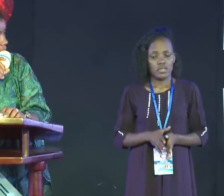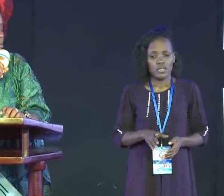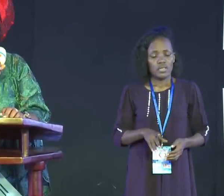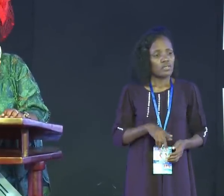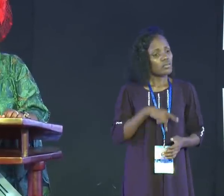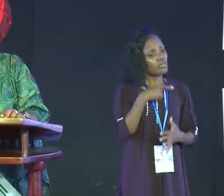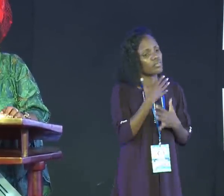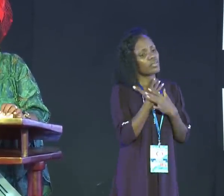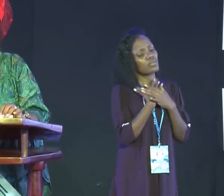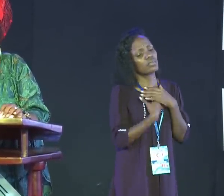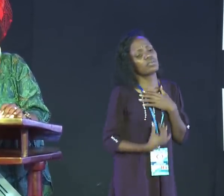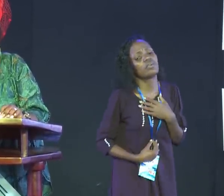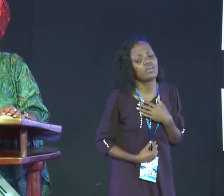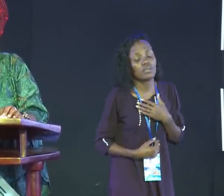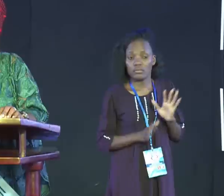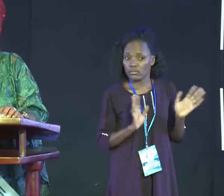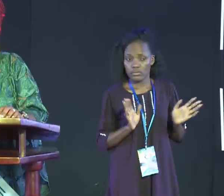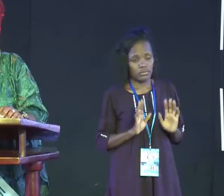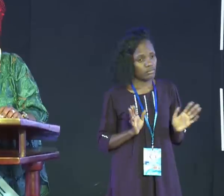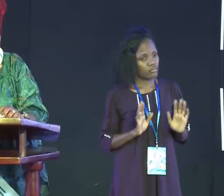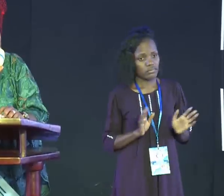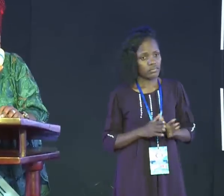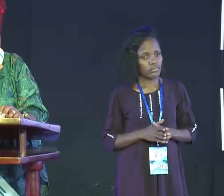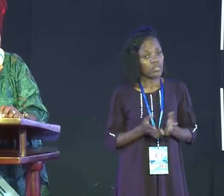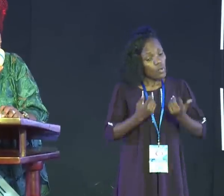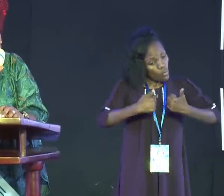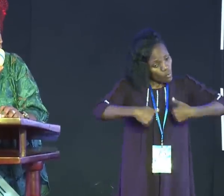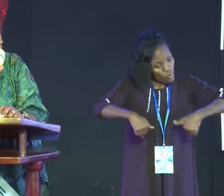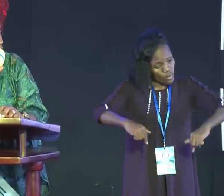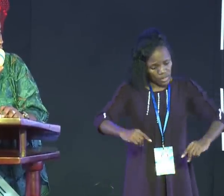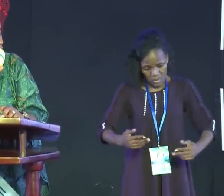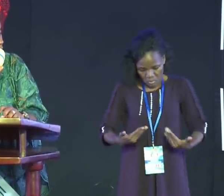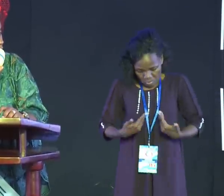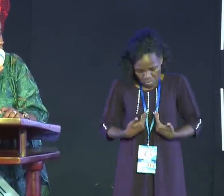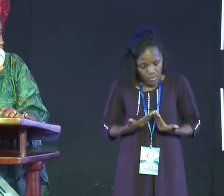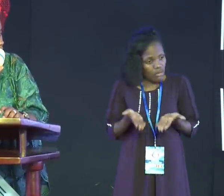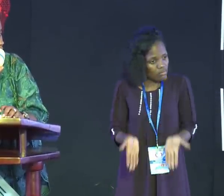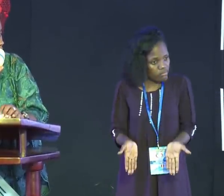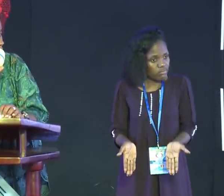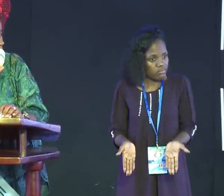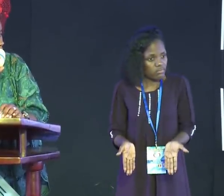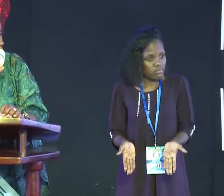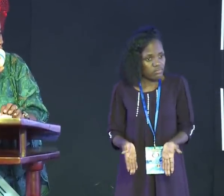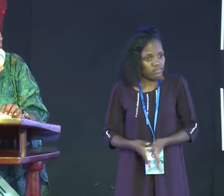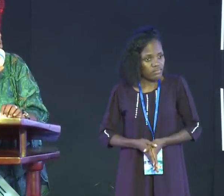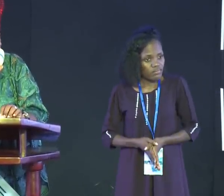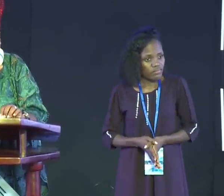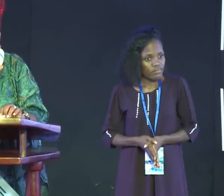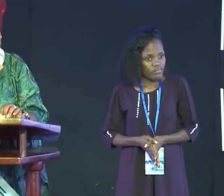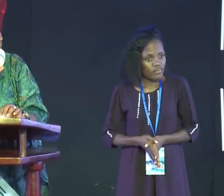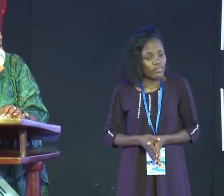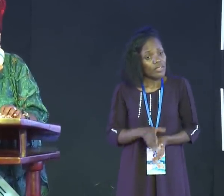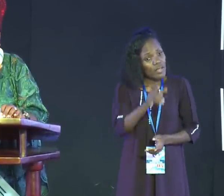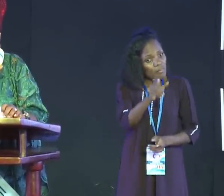manyi. Don't lose heart. Nafe wetuli. We are also here. Ali